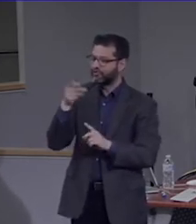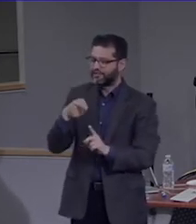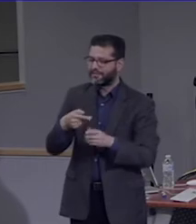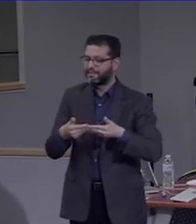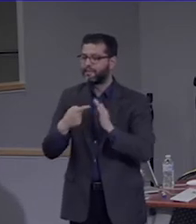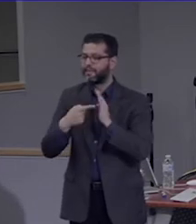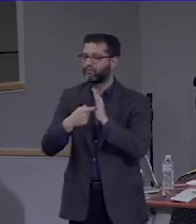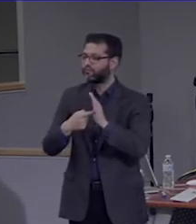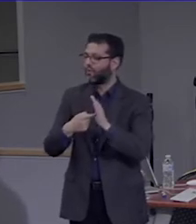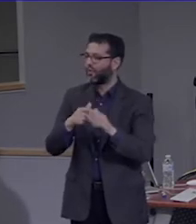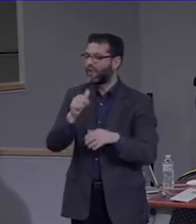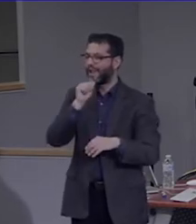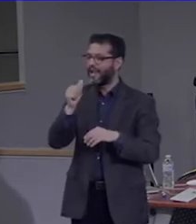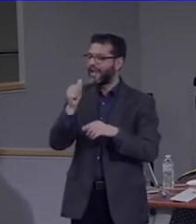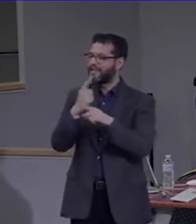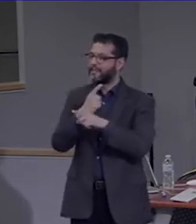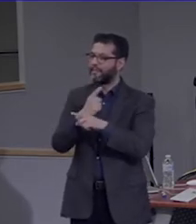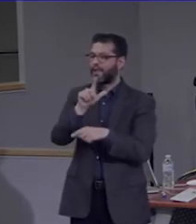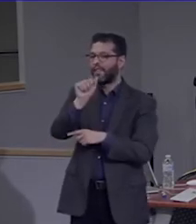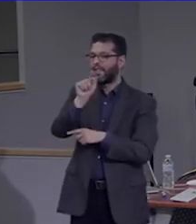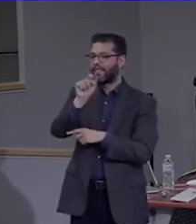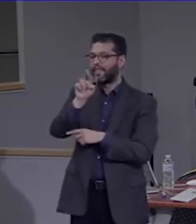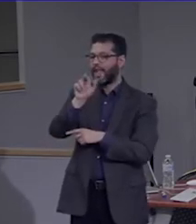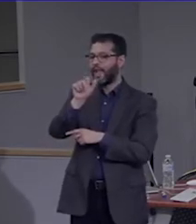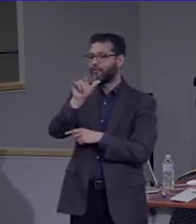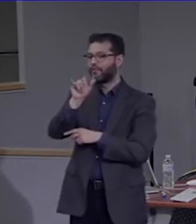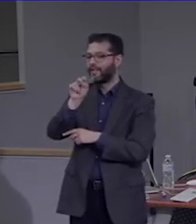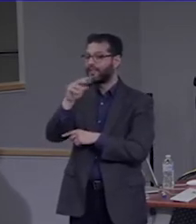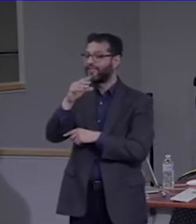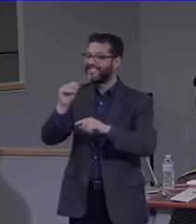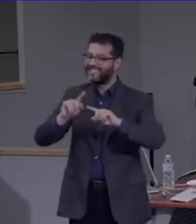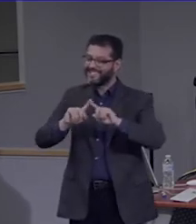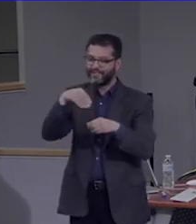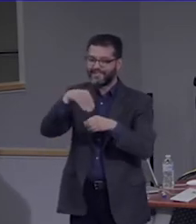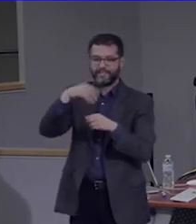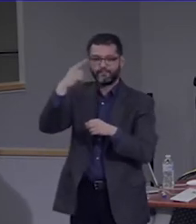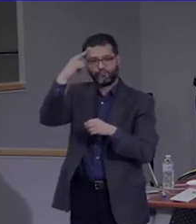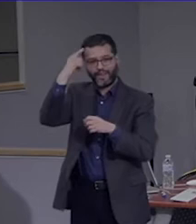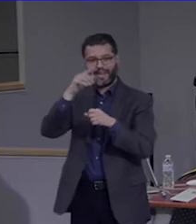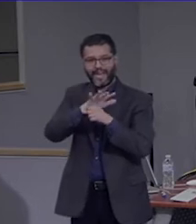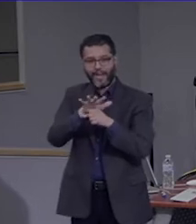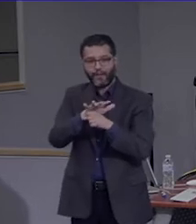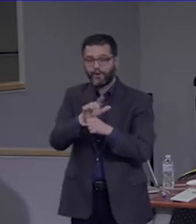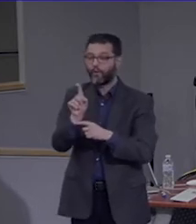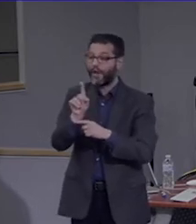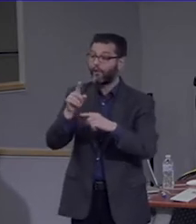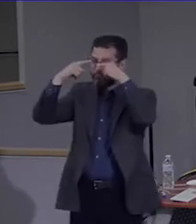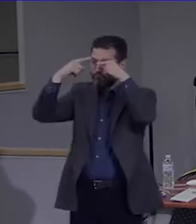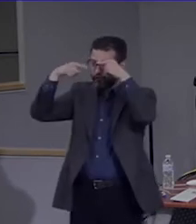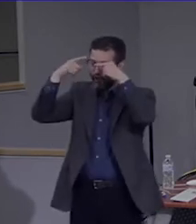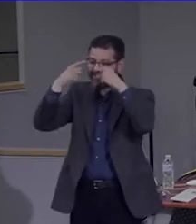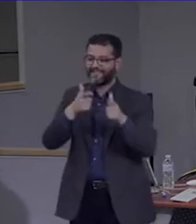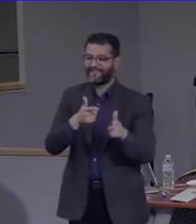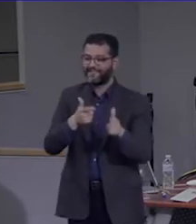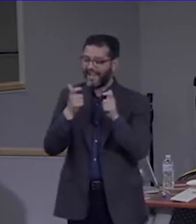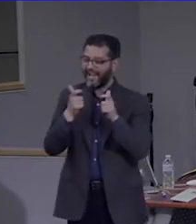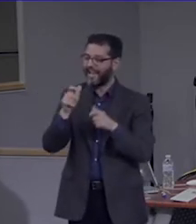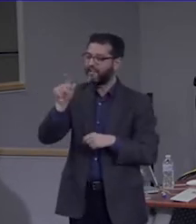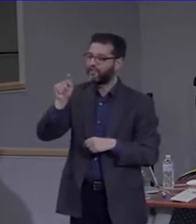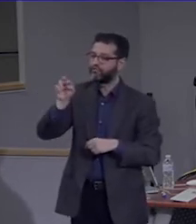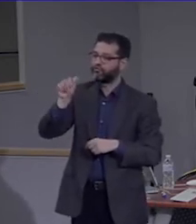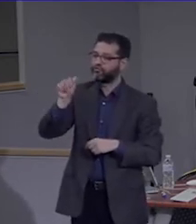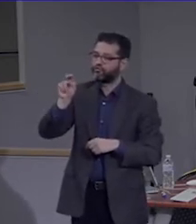lateralization and differences in brain areas recruited when processing these fast transient non